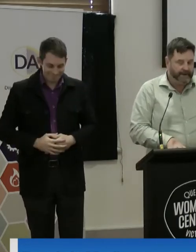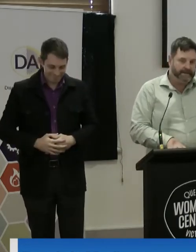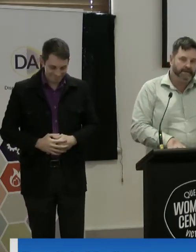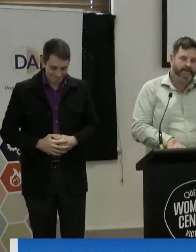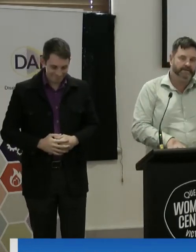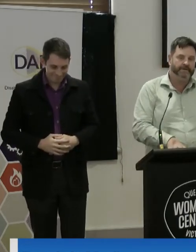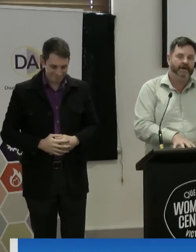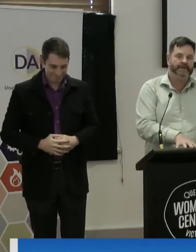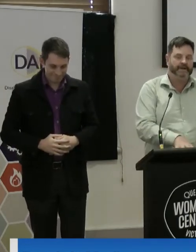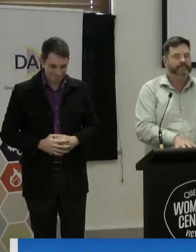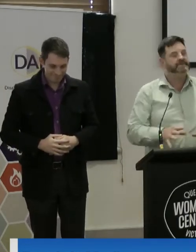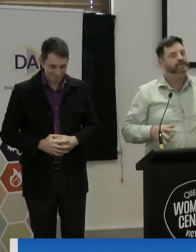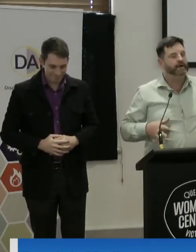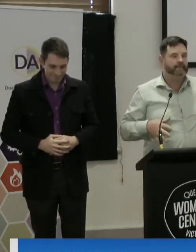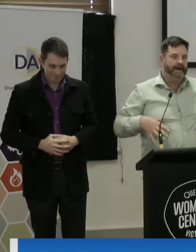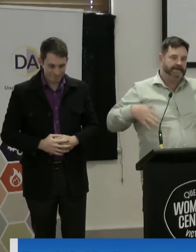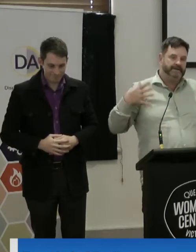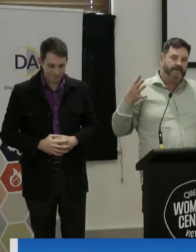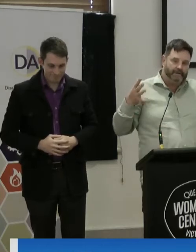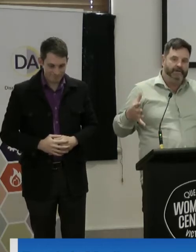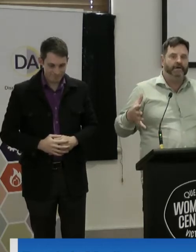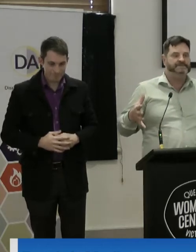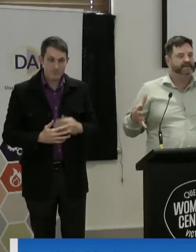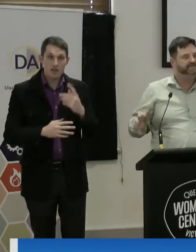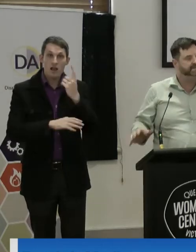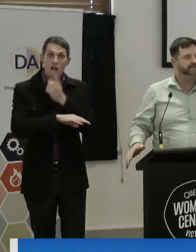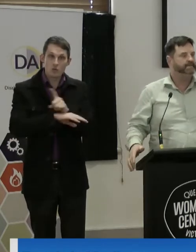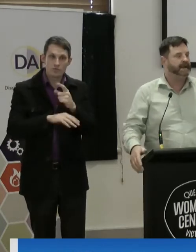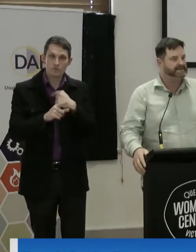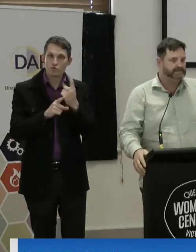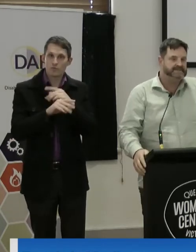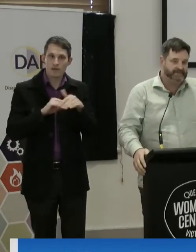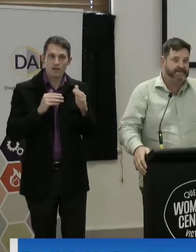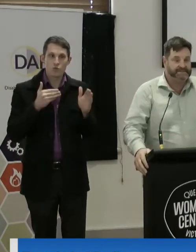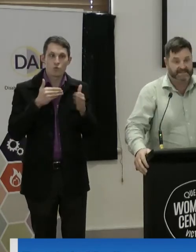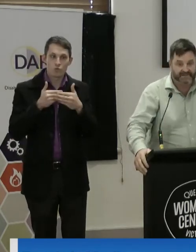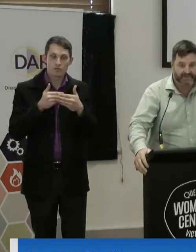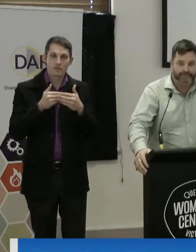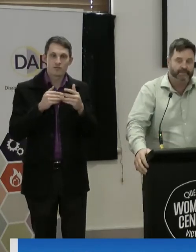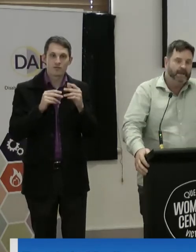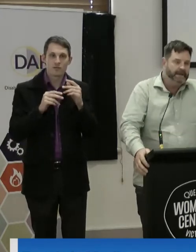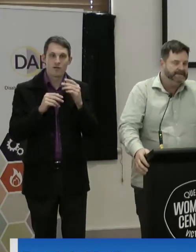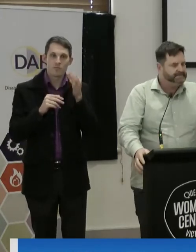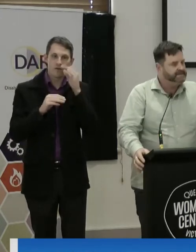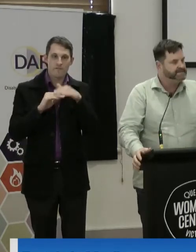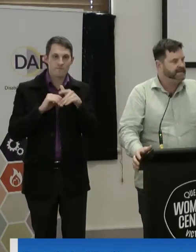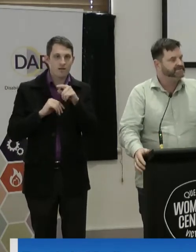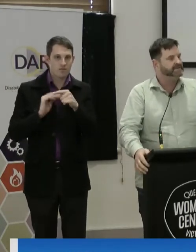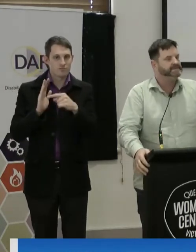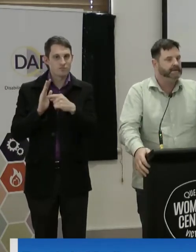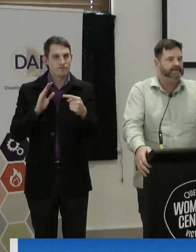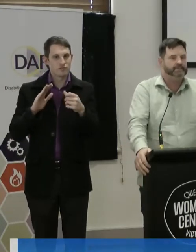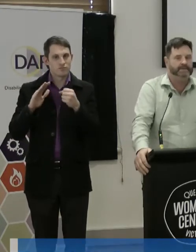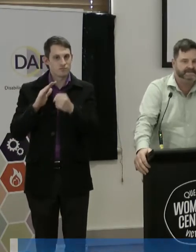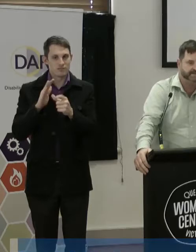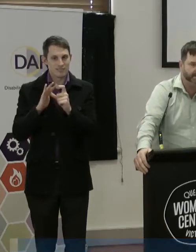Last week, I'm going to talk about the concluding observations that relate to indefinite detention. Indefinite detention